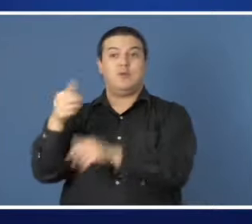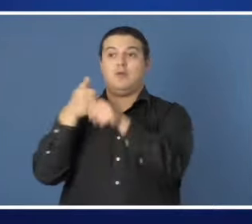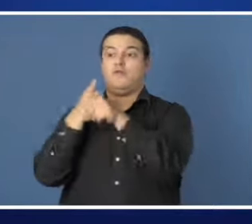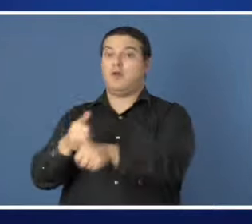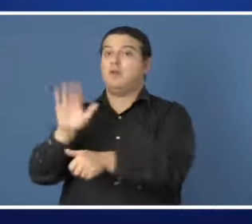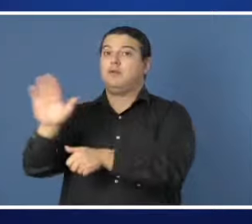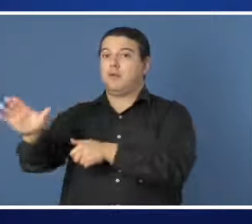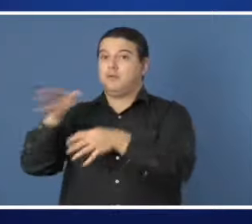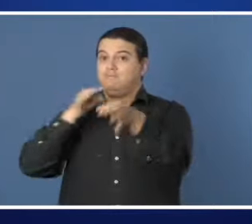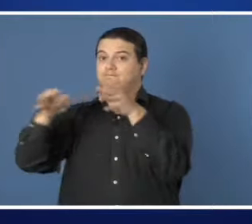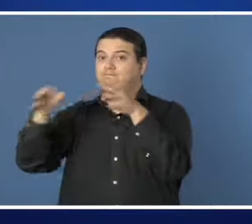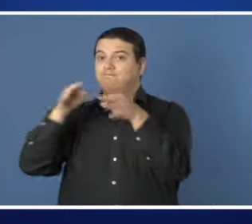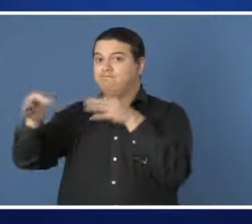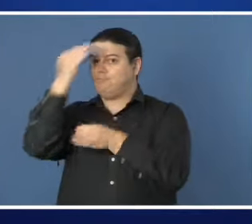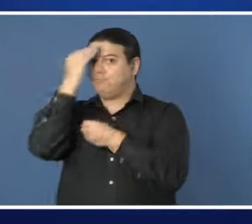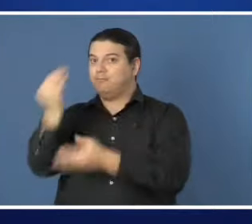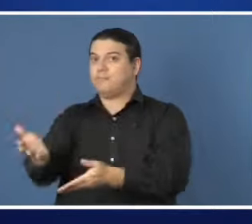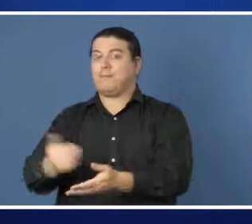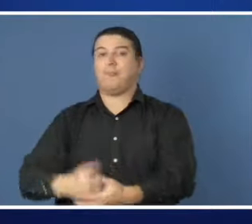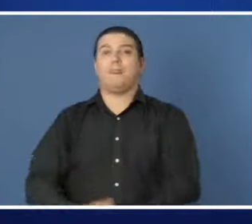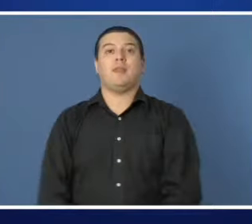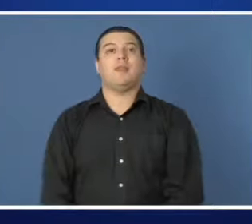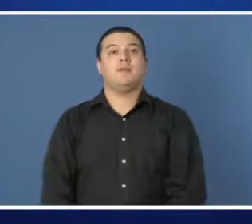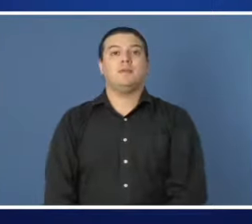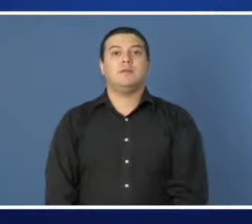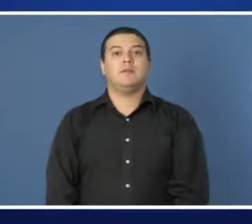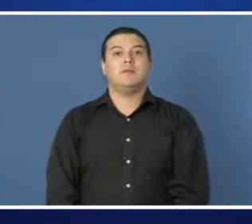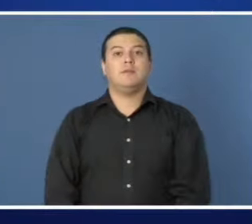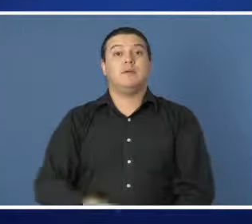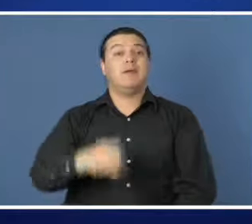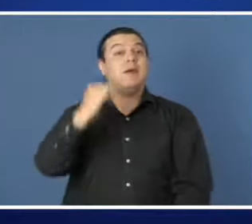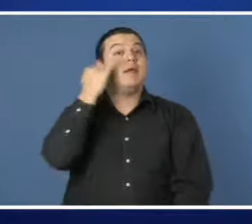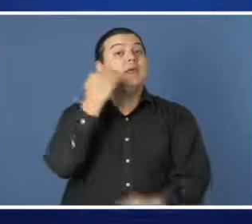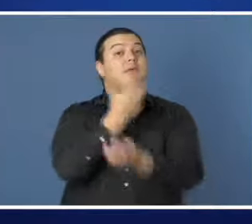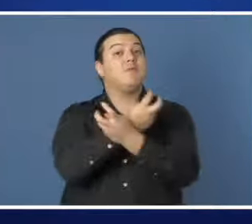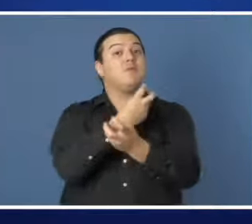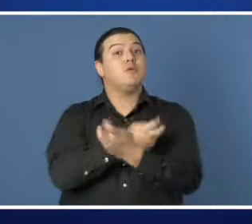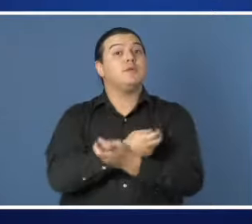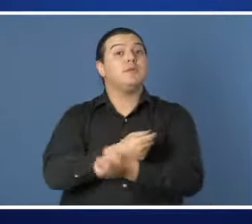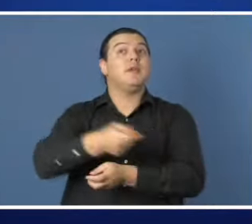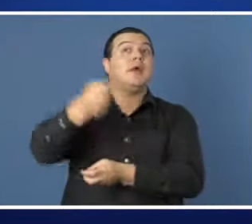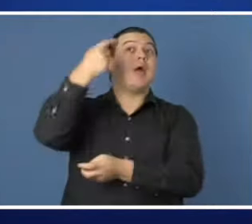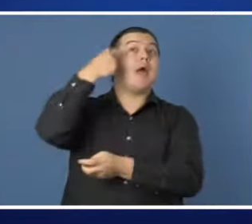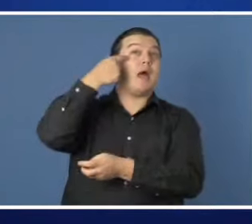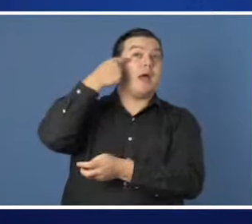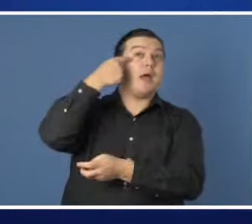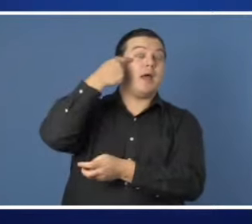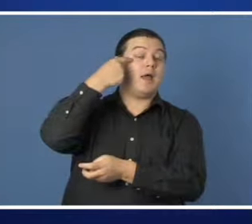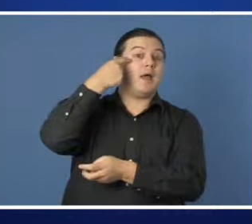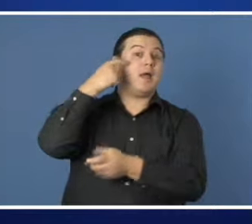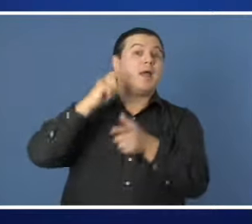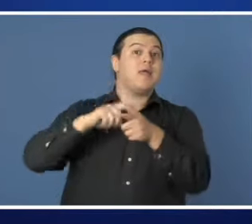Follow the Poison Control Center's instructions. For poison in the eye,